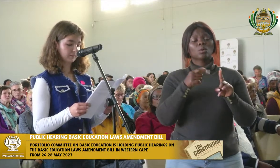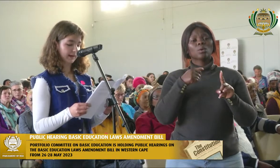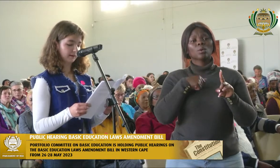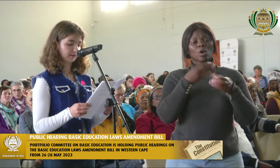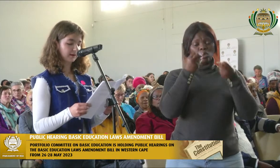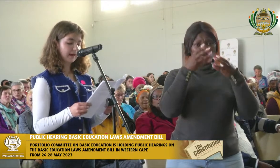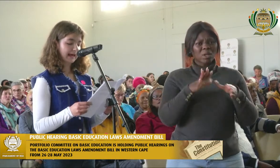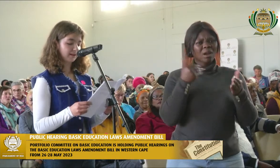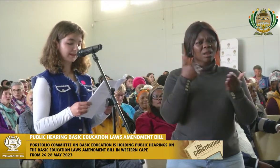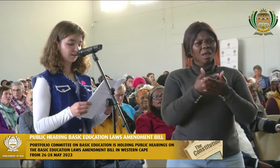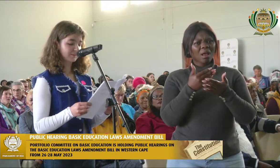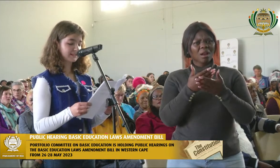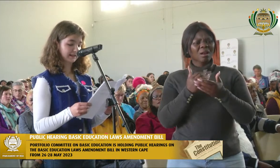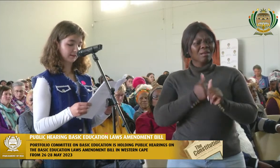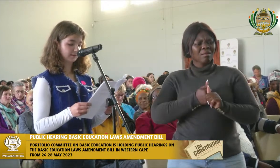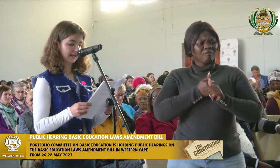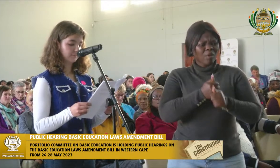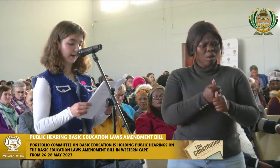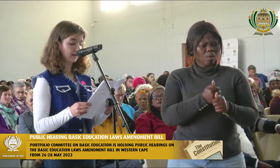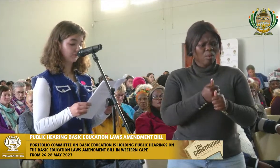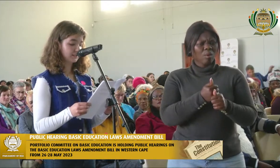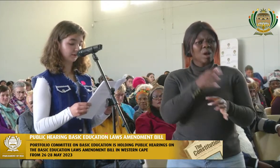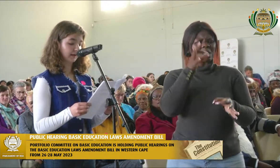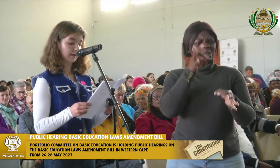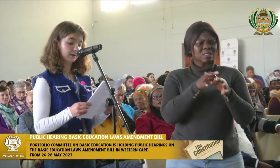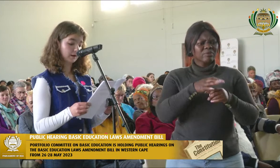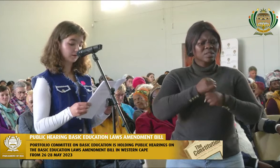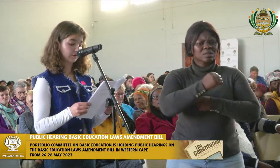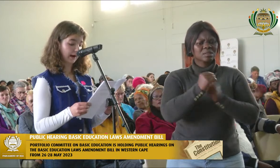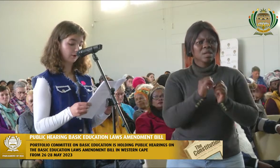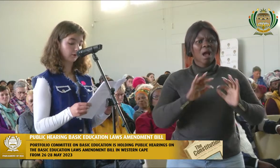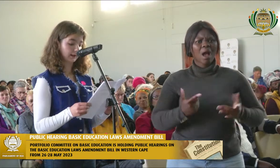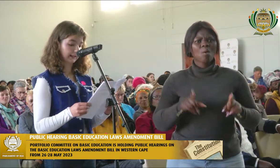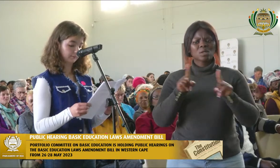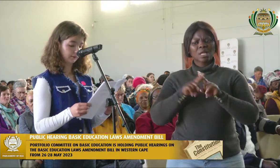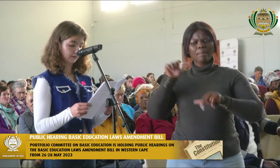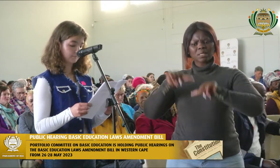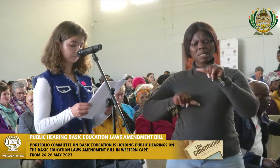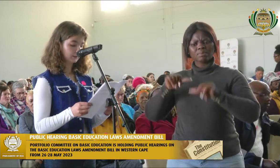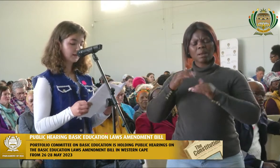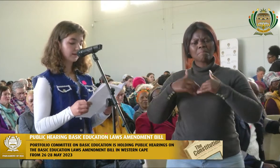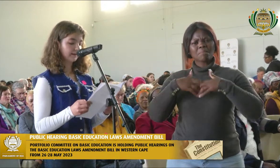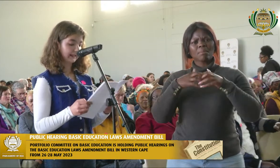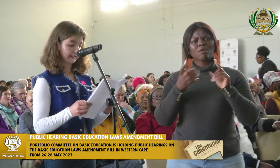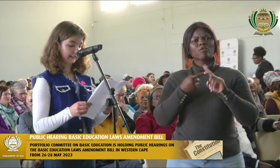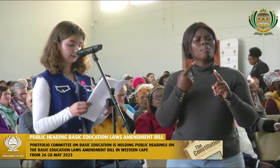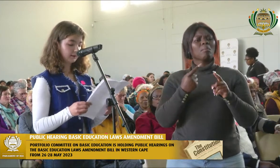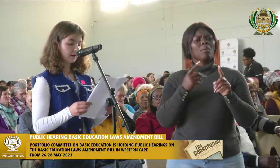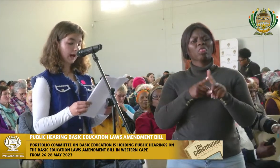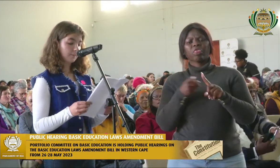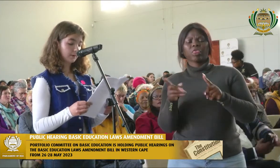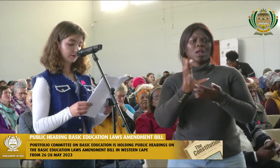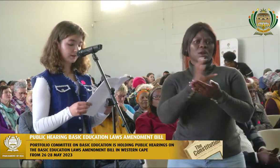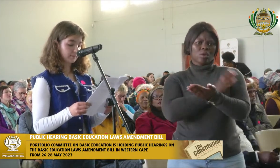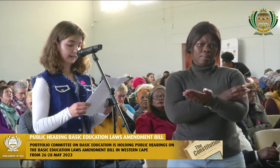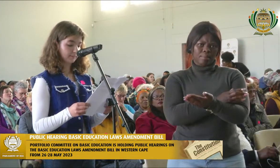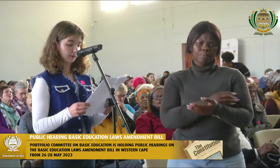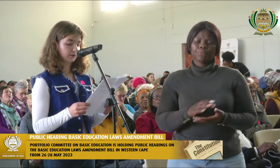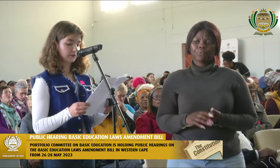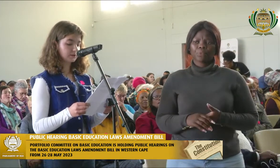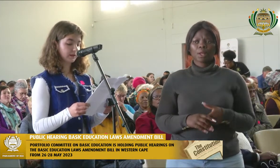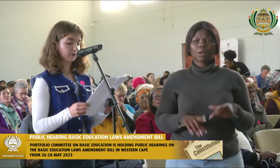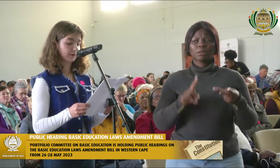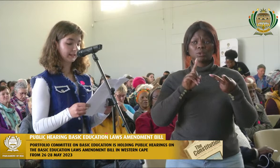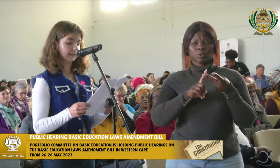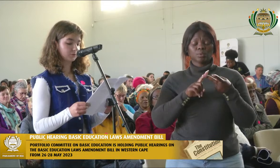a specific base, an assessment test set by individuals unbeknownst to our curriculums. Secondly, I oppose to the Bella